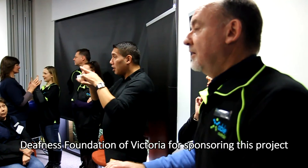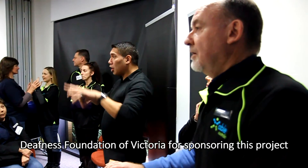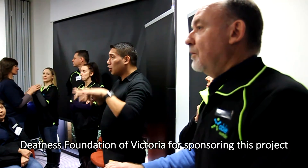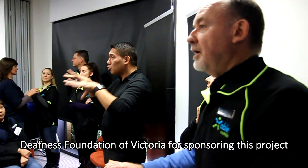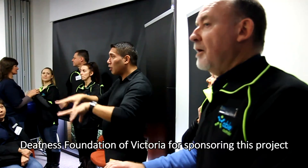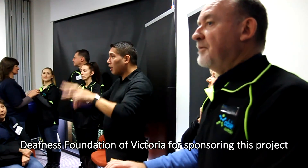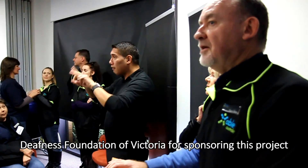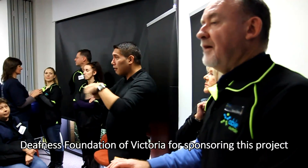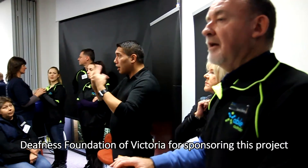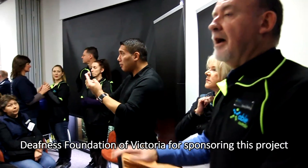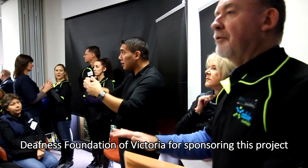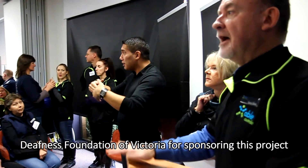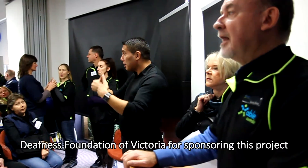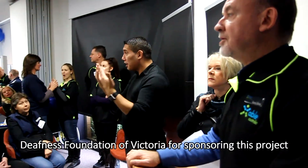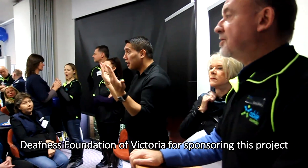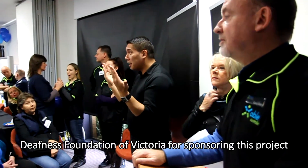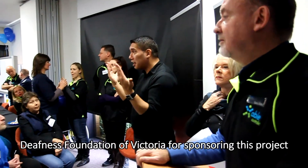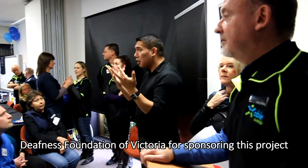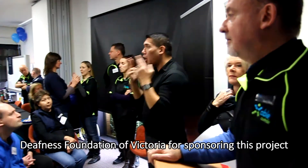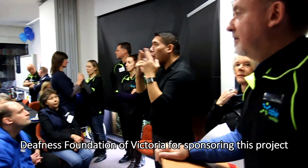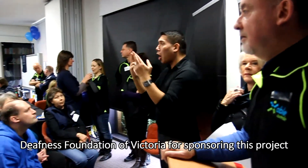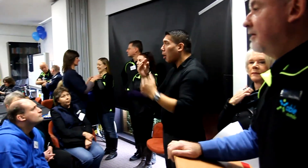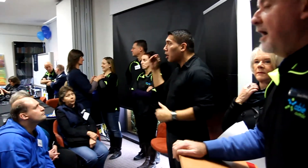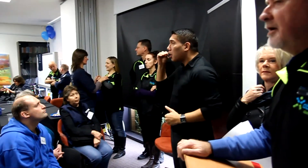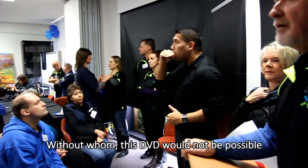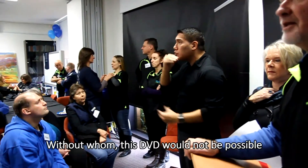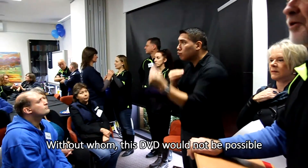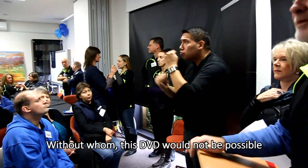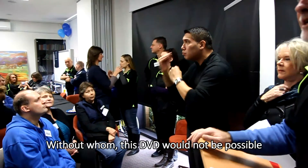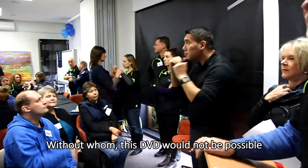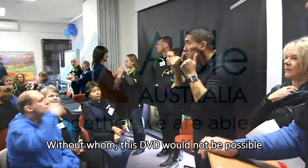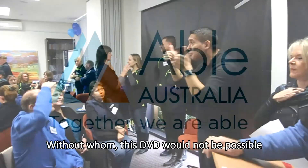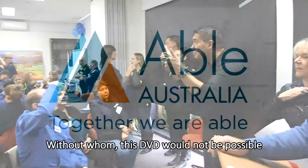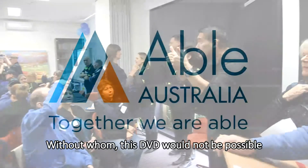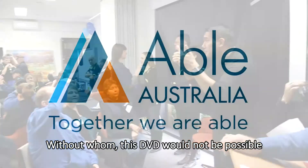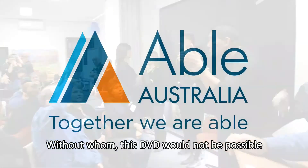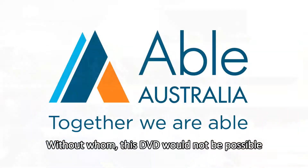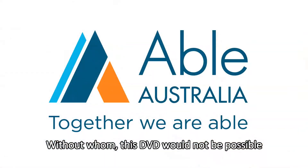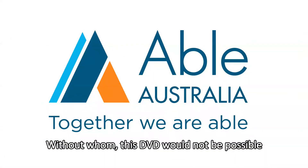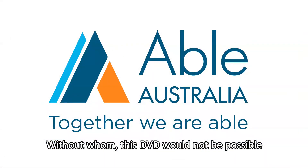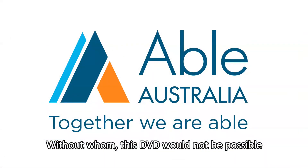Deafness Foundation of Victoria for sponsoring this project, without whom this DVD would not be possible.